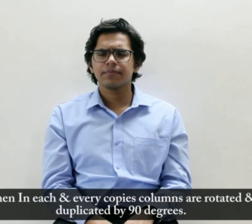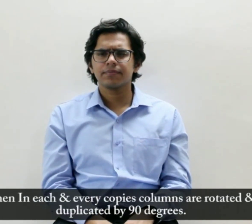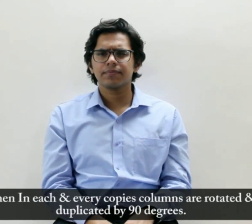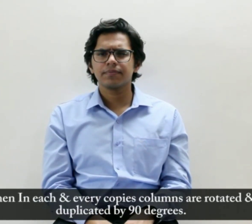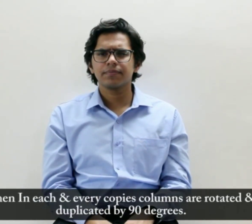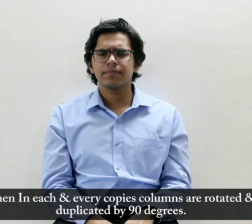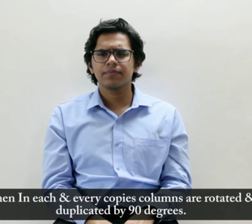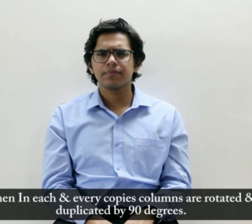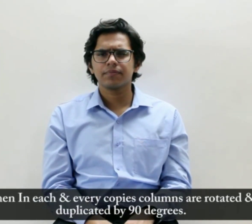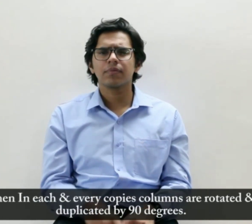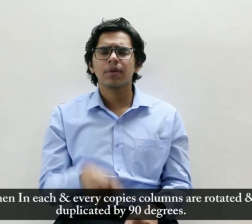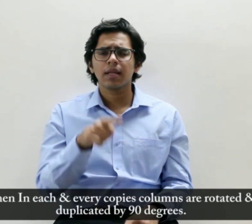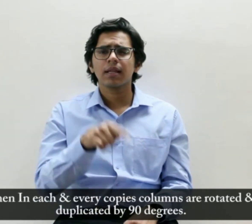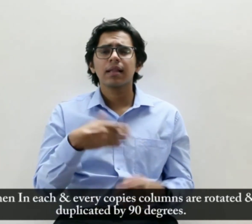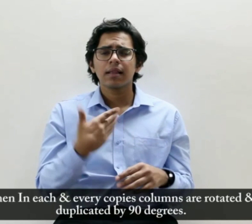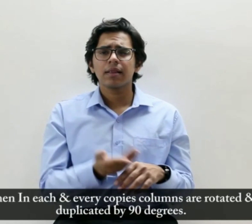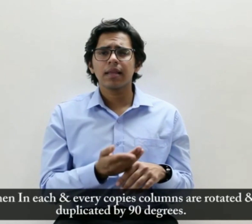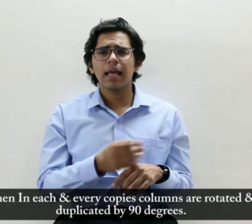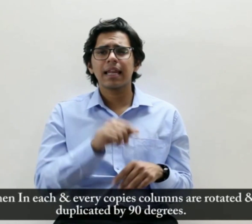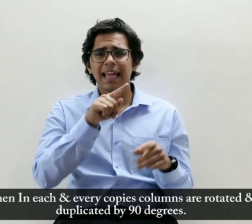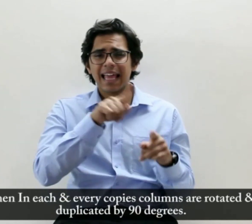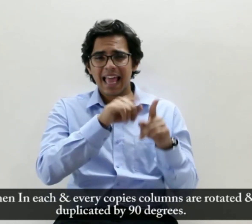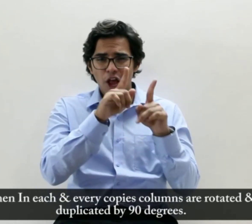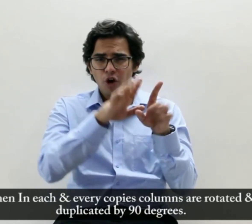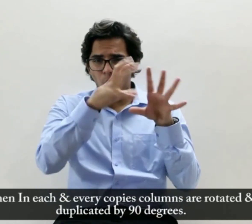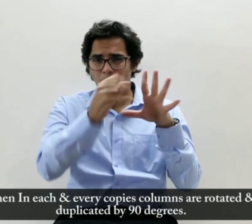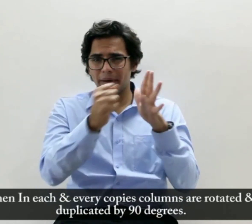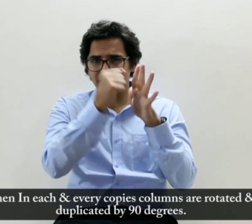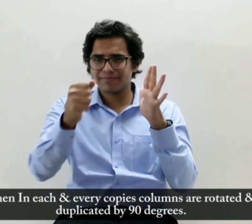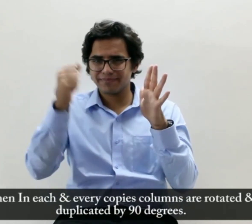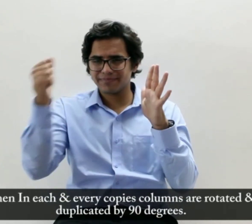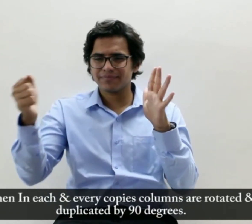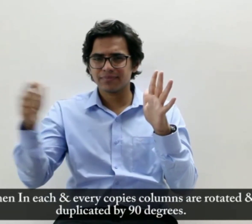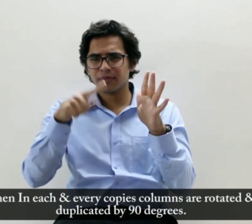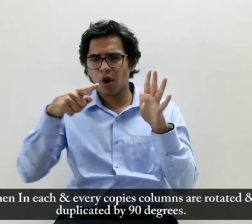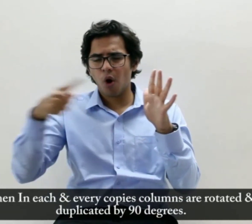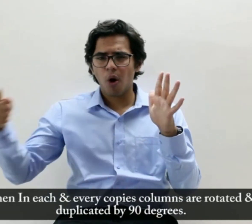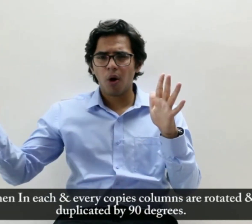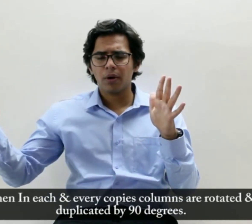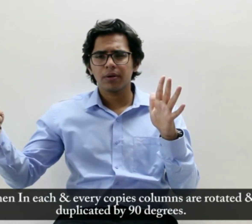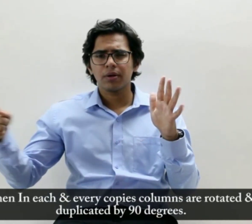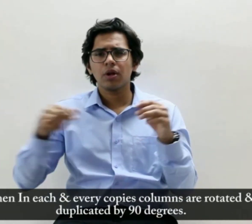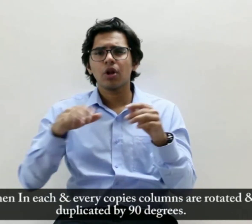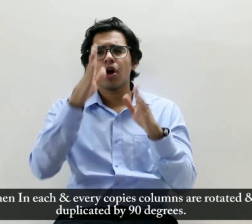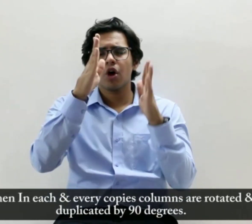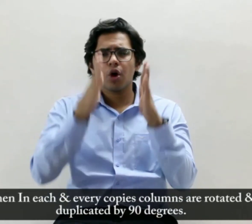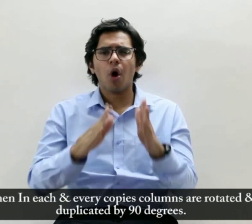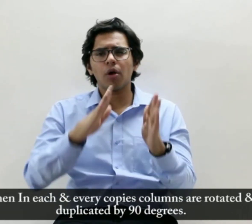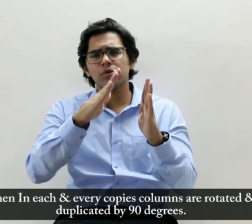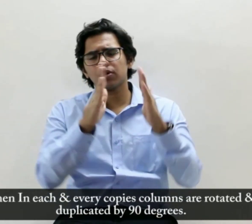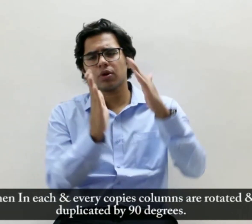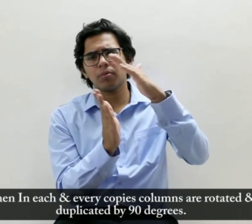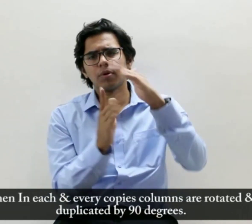each and every copies, columns are rotated and duplicated by 90 degrees.